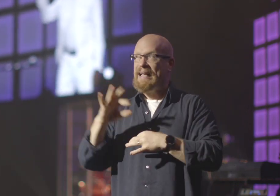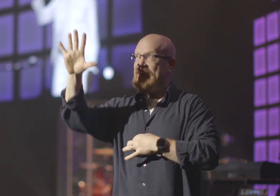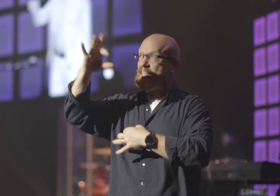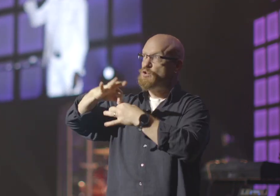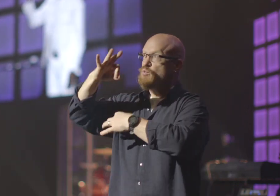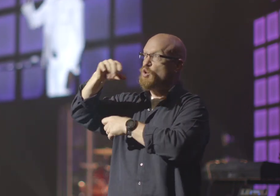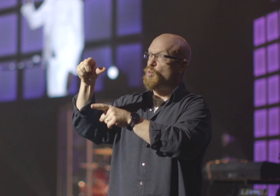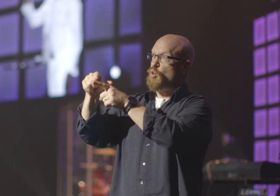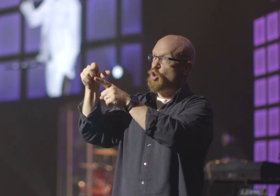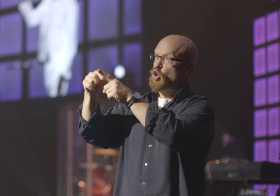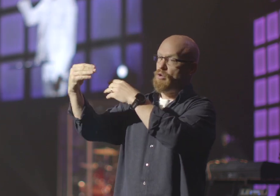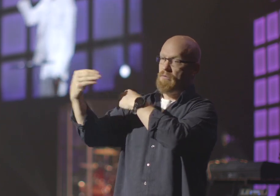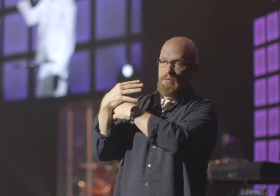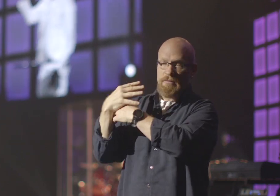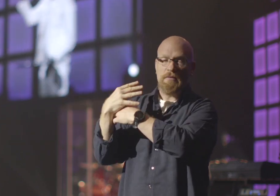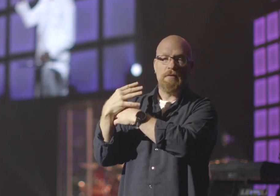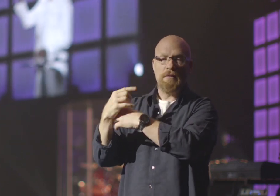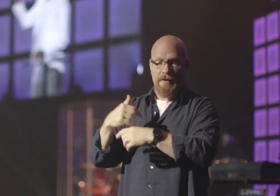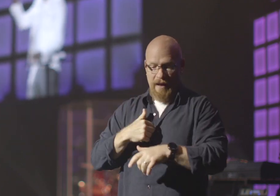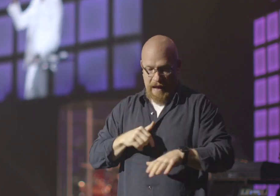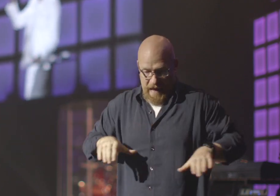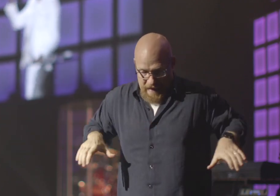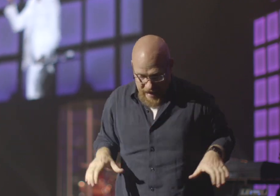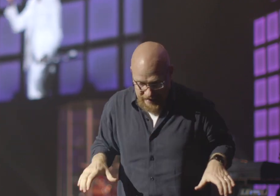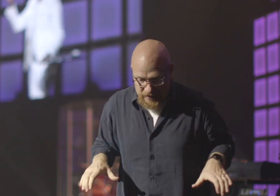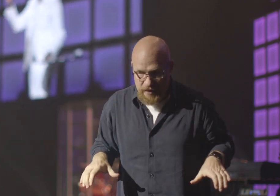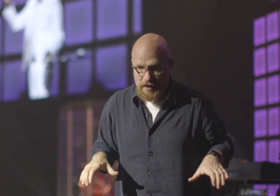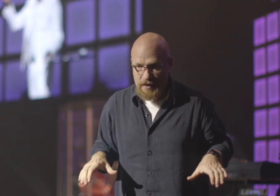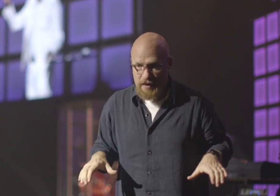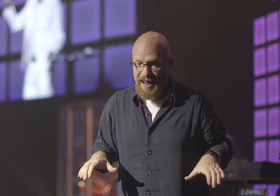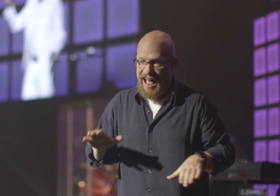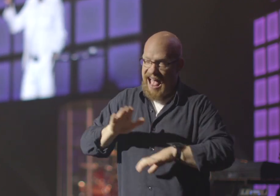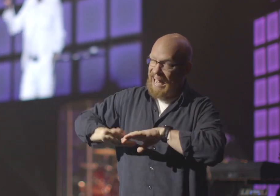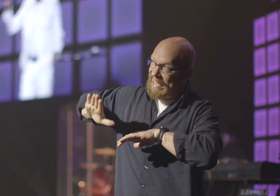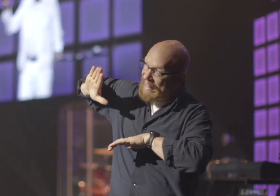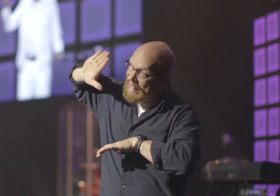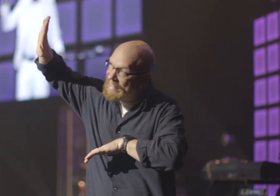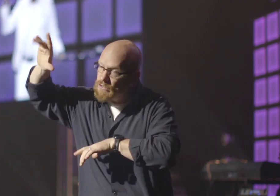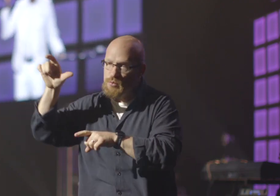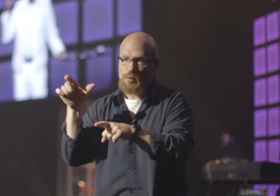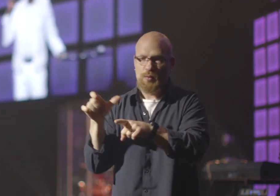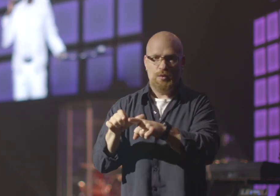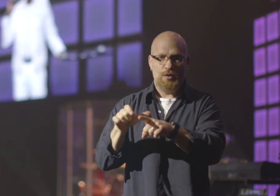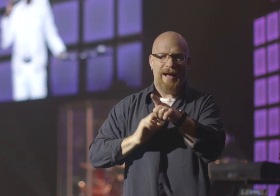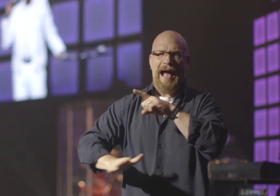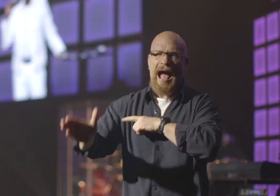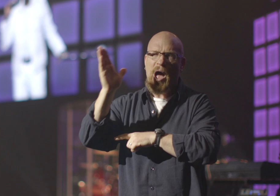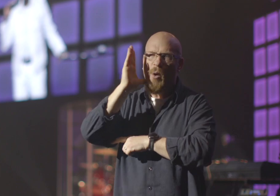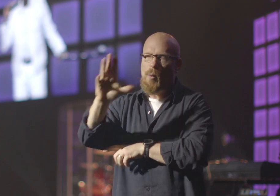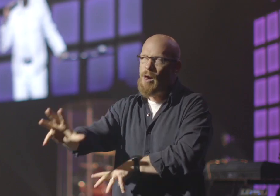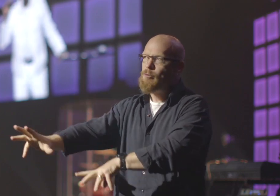God. And as I act upon the word, I